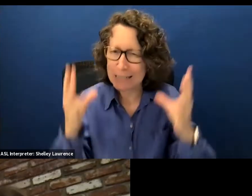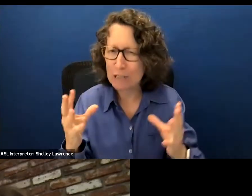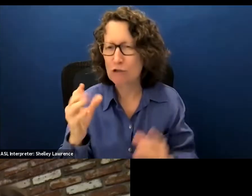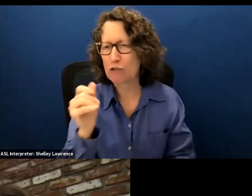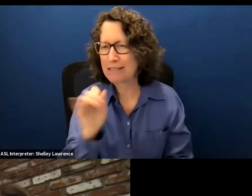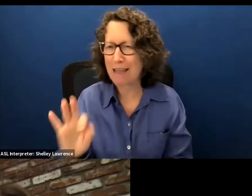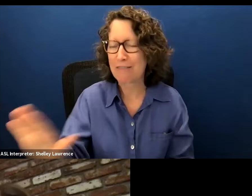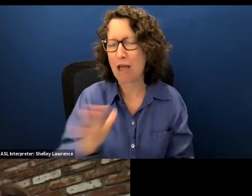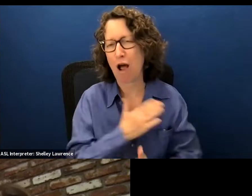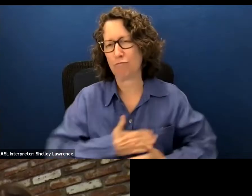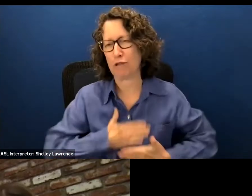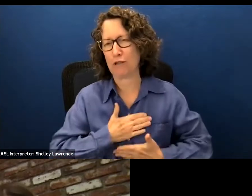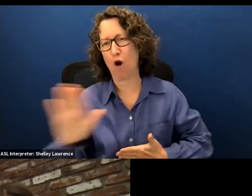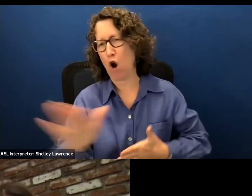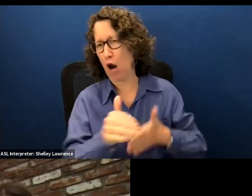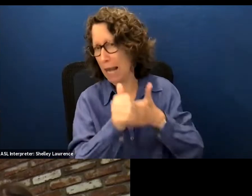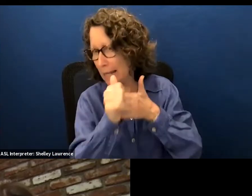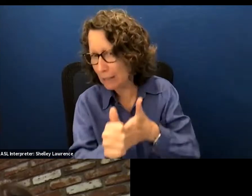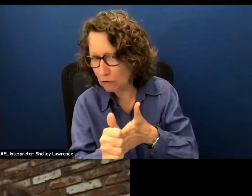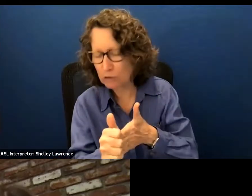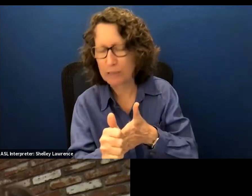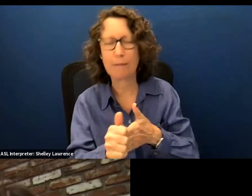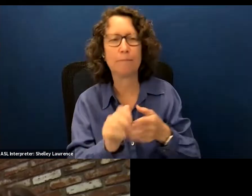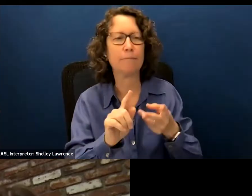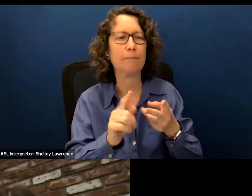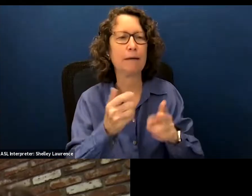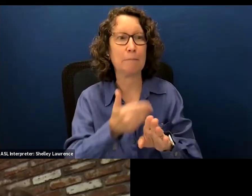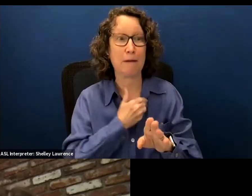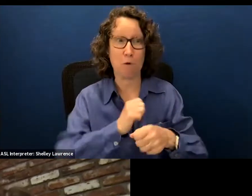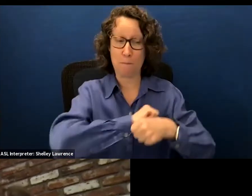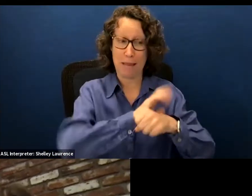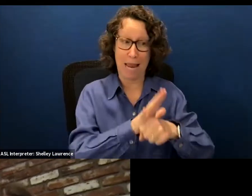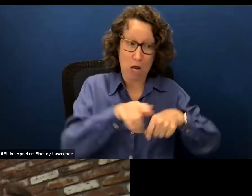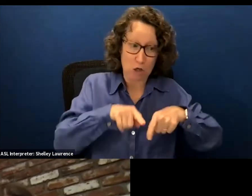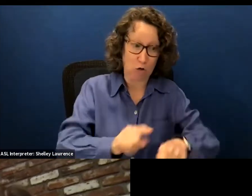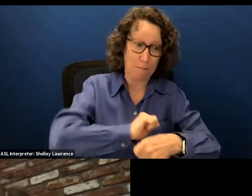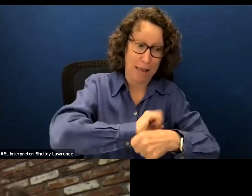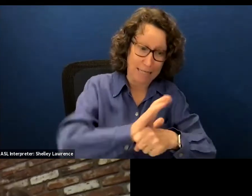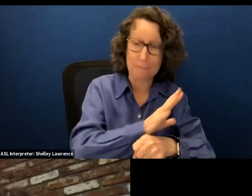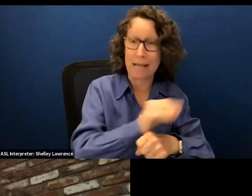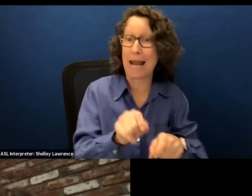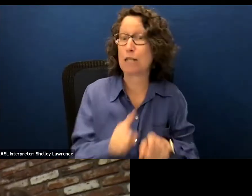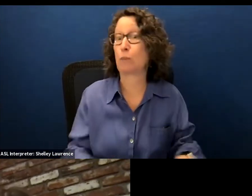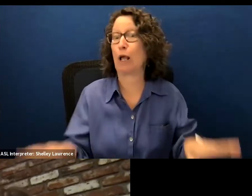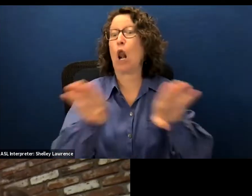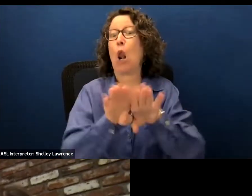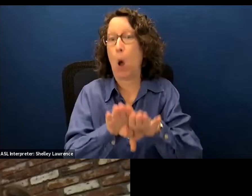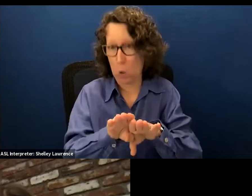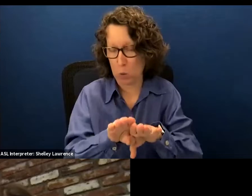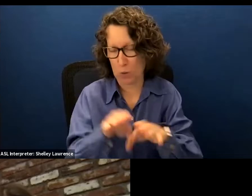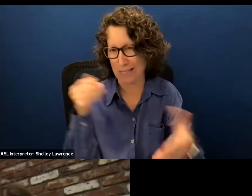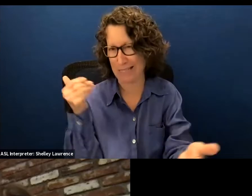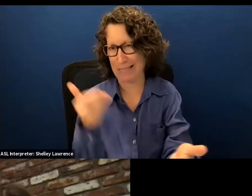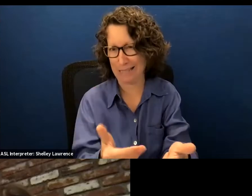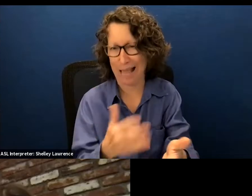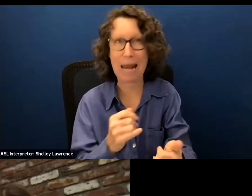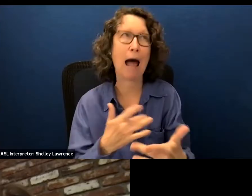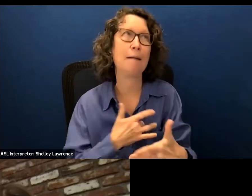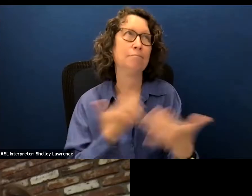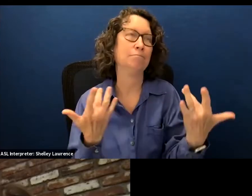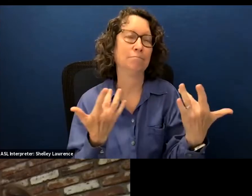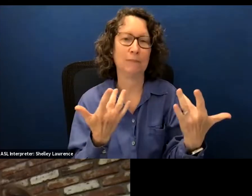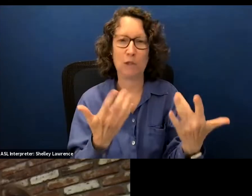their appreciation for her leadership before the pandemic, during the pandemic, and as we close out this pandemic. And I'm so grateful to